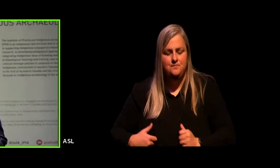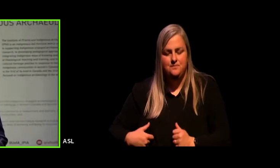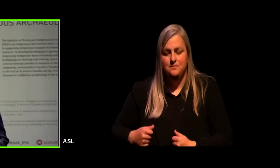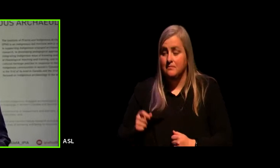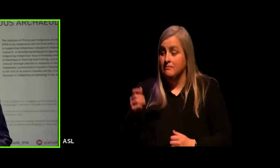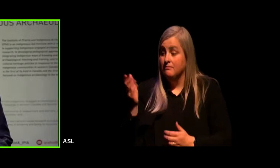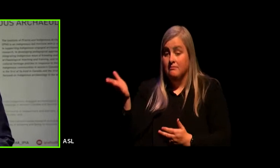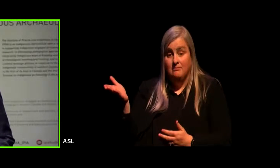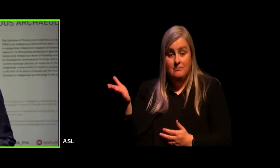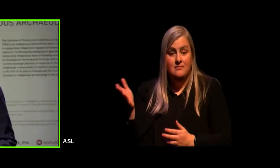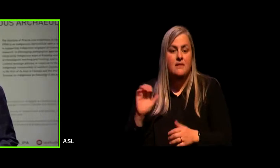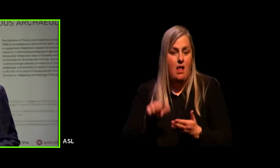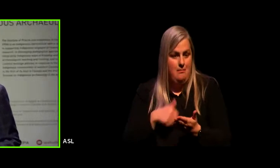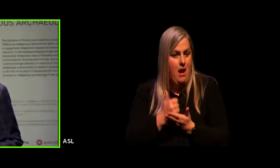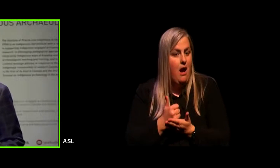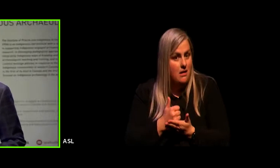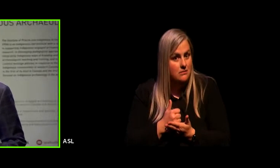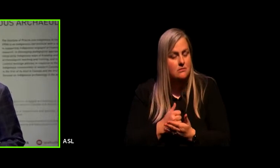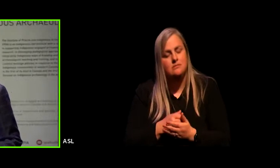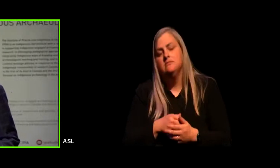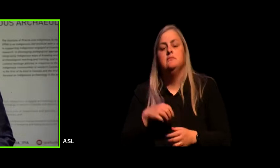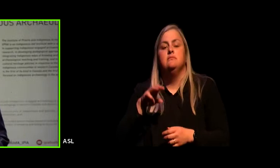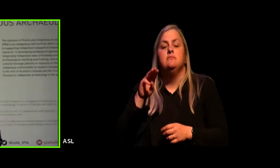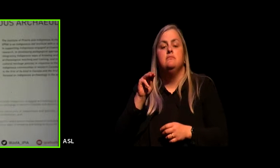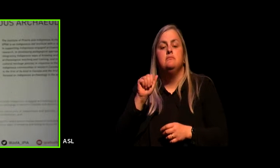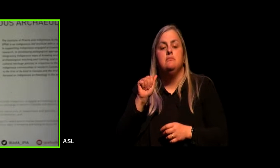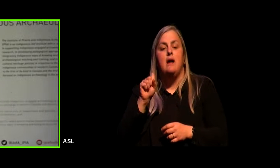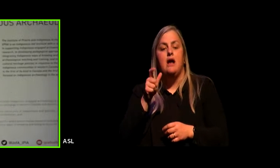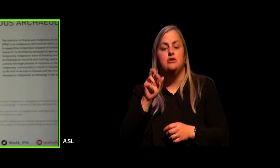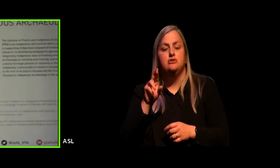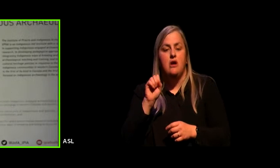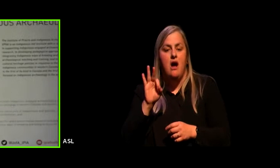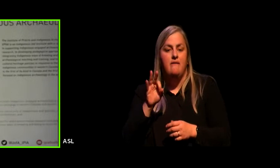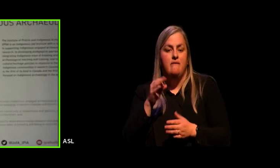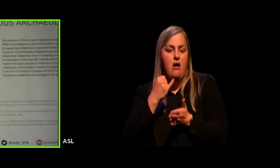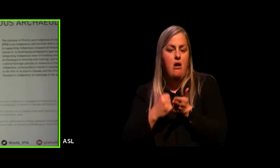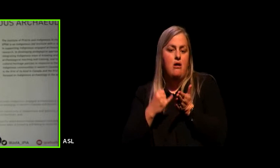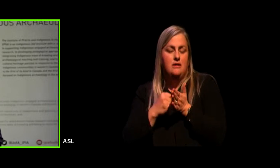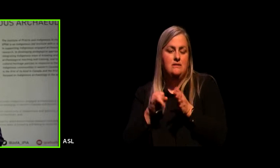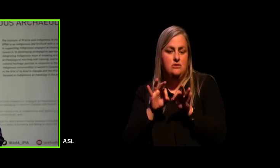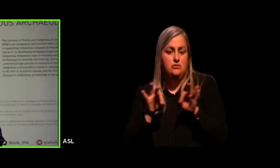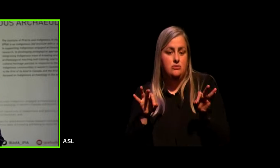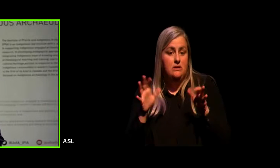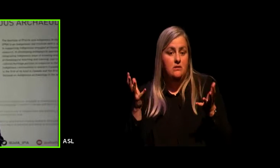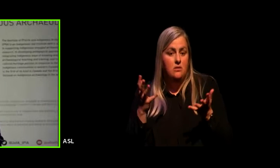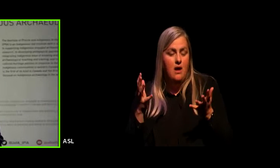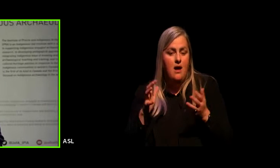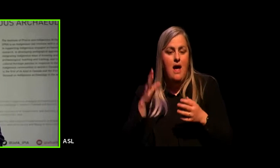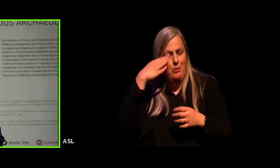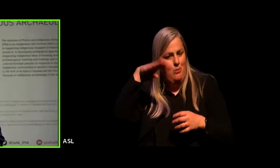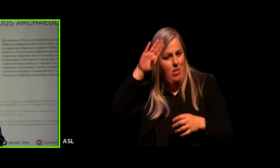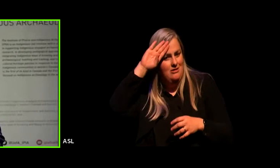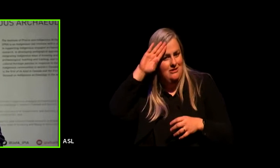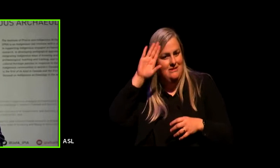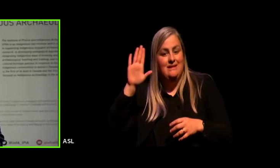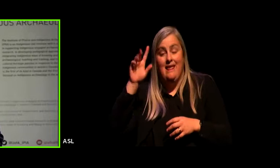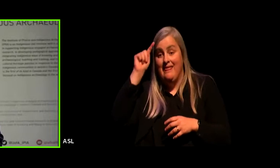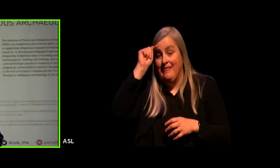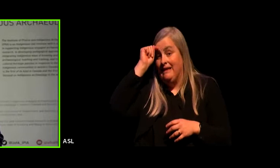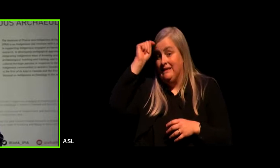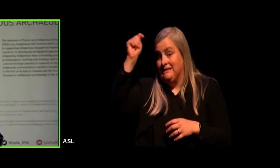Ghostkeeper, he is an alumnus. He has a Master of Arts degree in anthropology. His master's thesis led to his